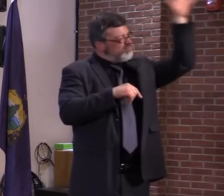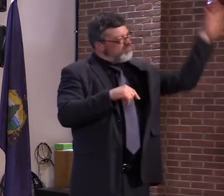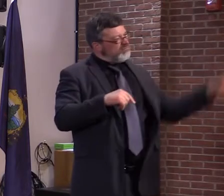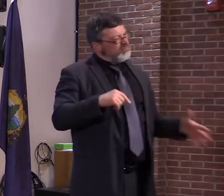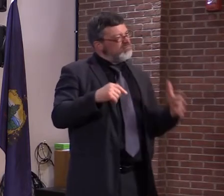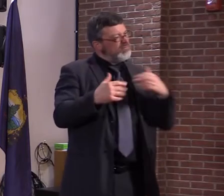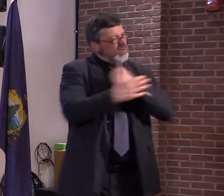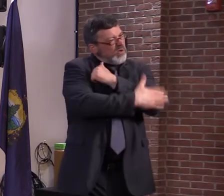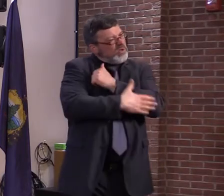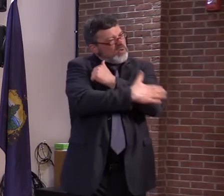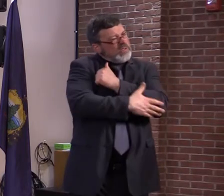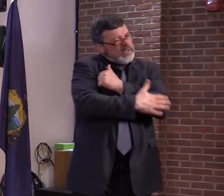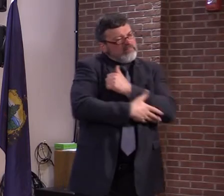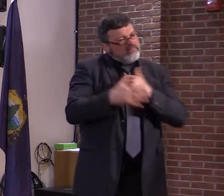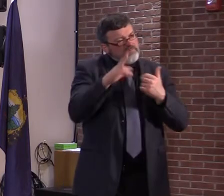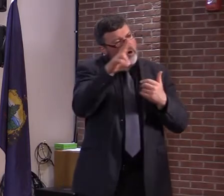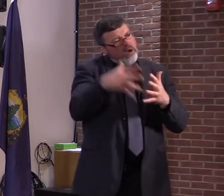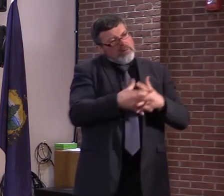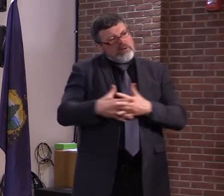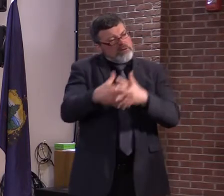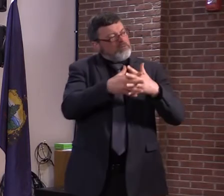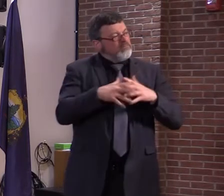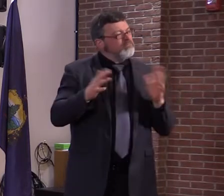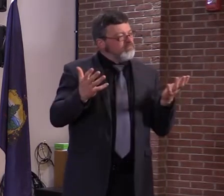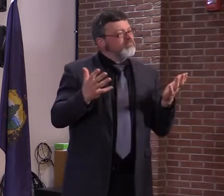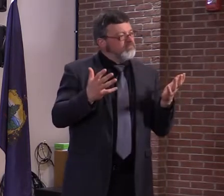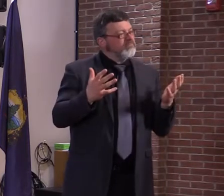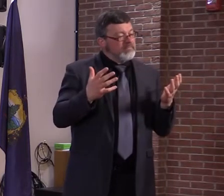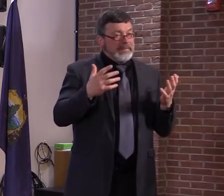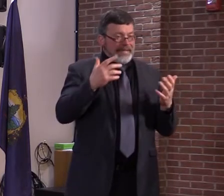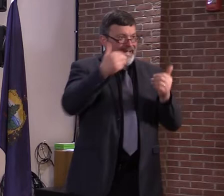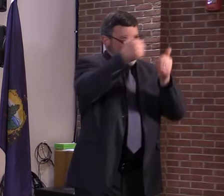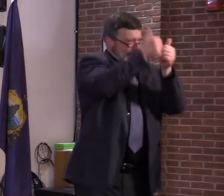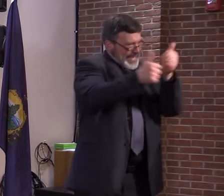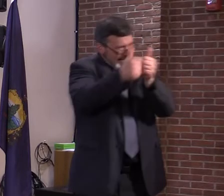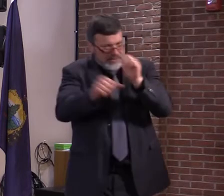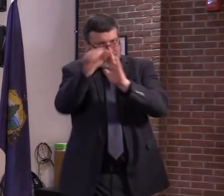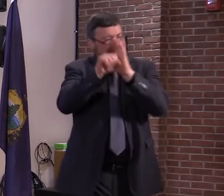the country. Other states are facing the same thing that we are, and